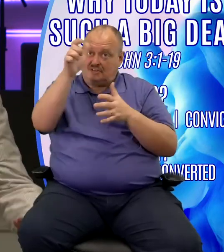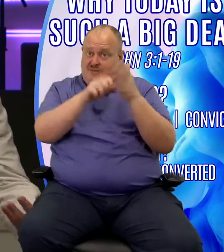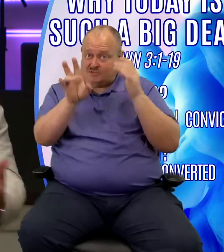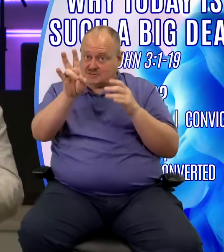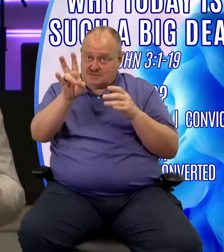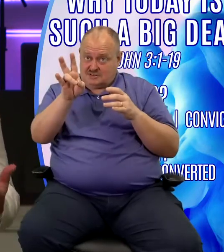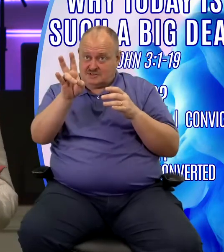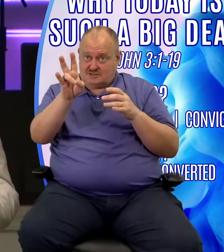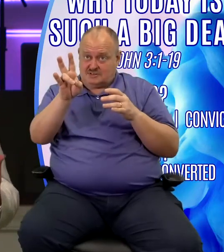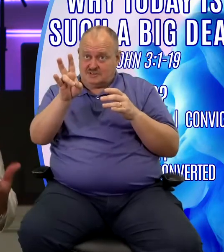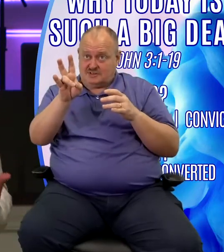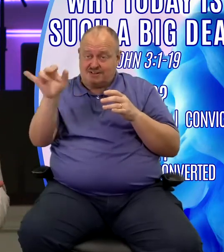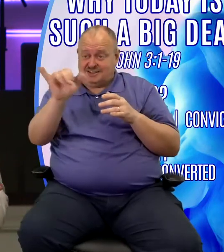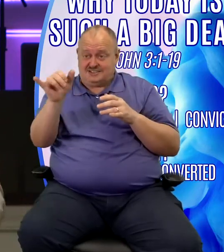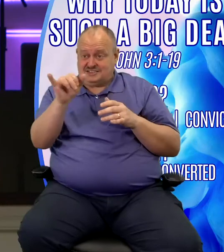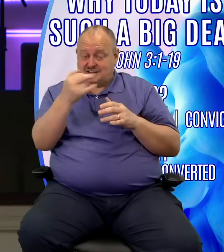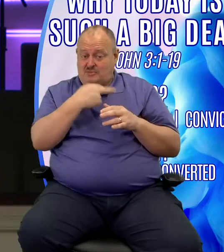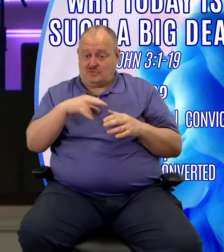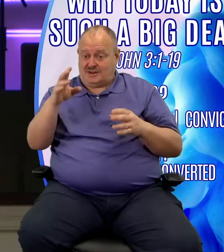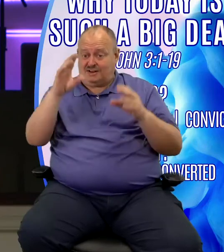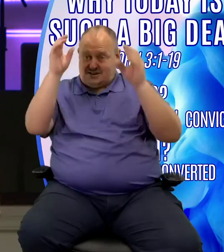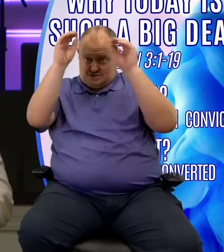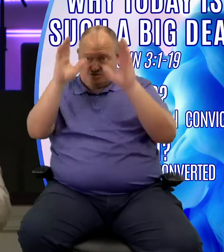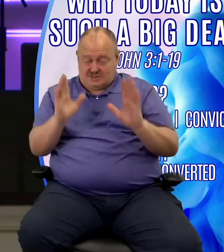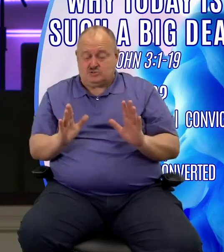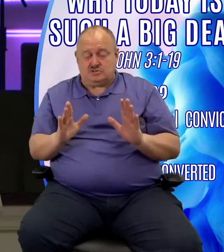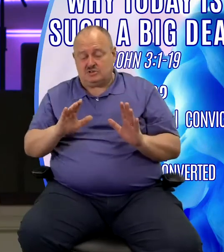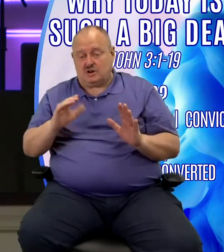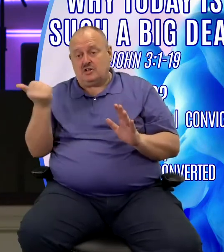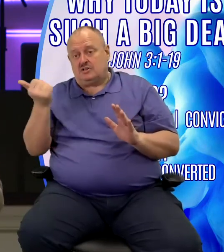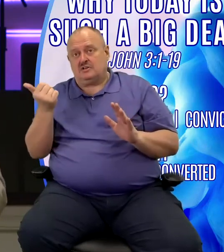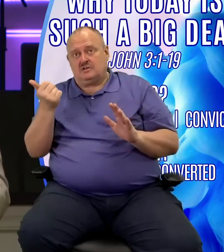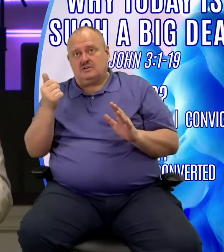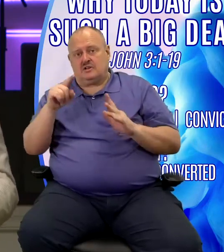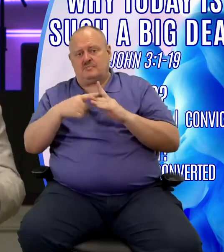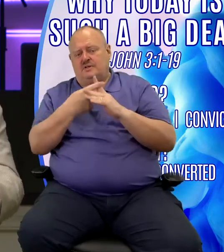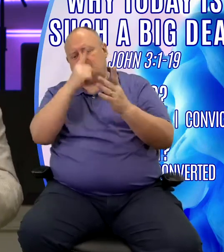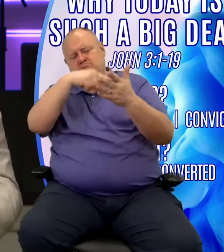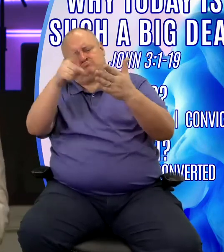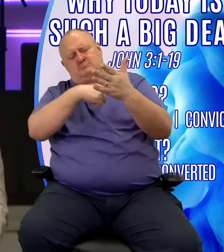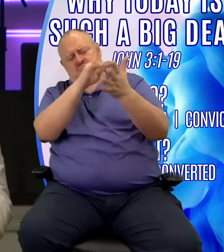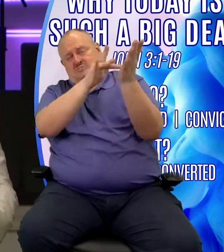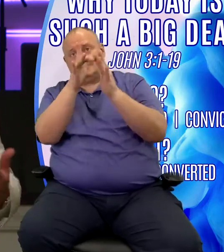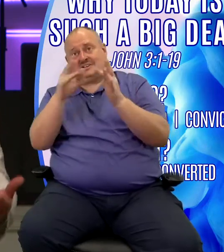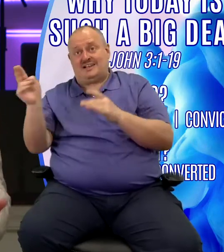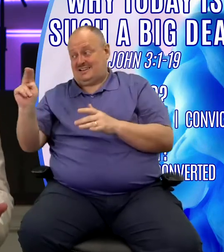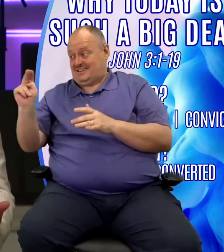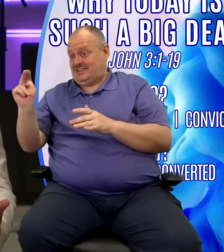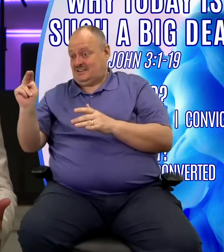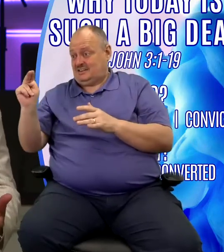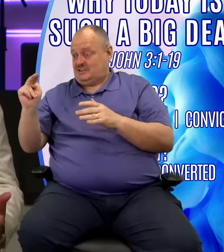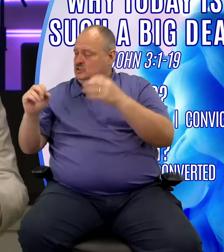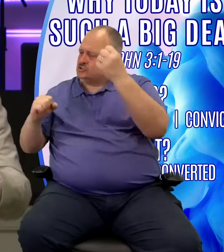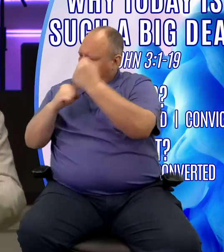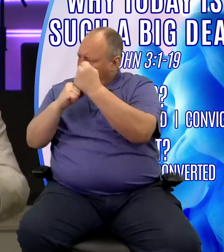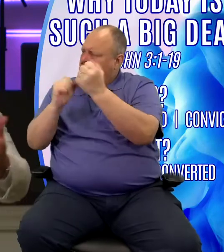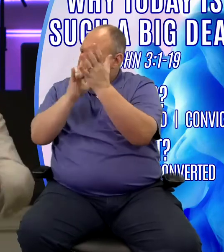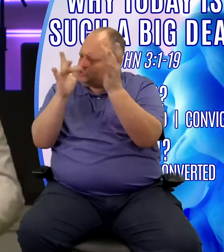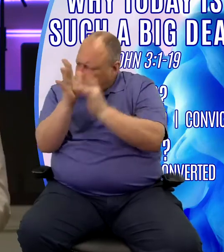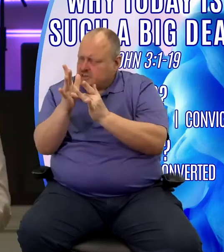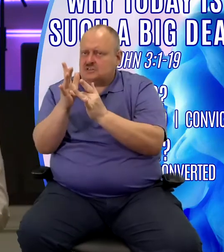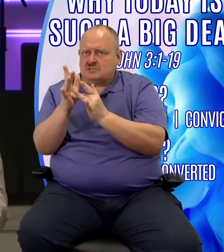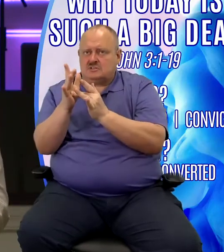these same Pharisees, his peers, shall we say, they began to be critical of Jesus, and Nicodemus actually defends Jesus, and they